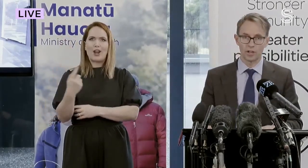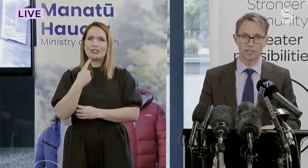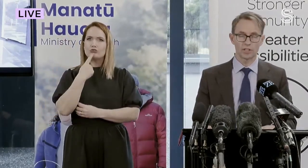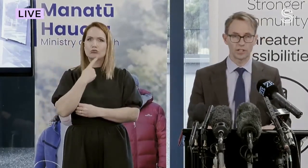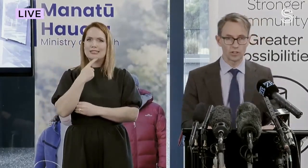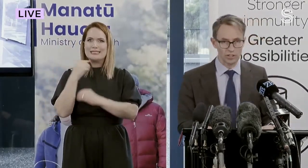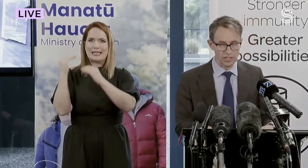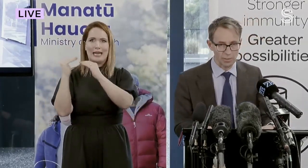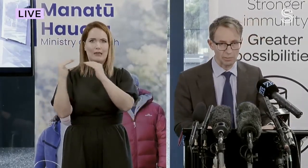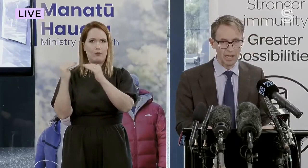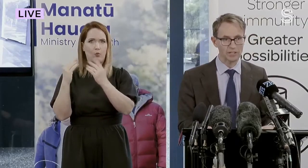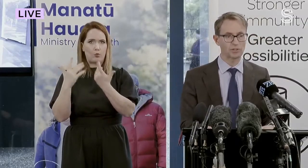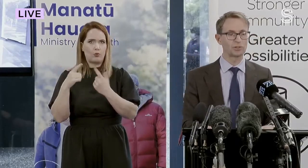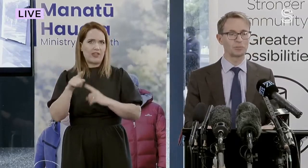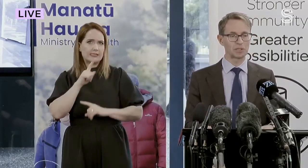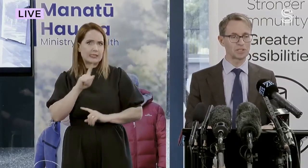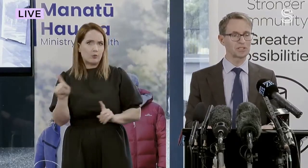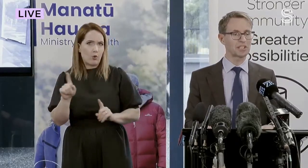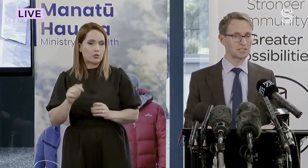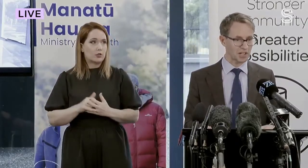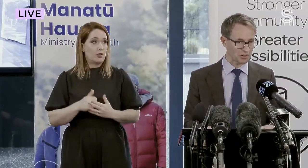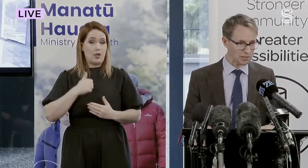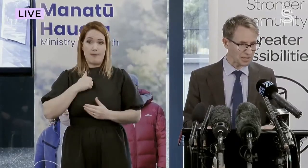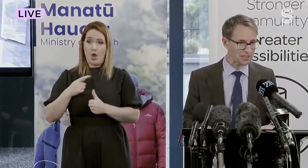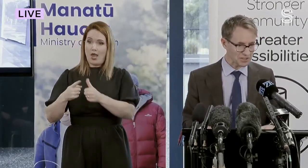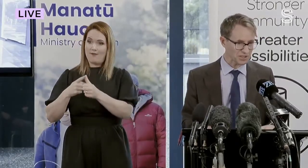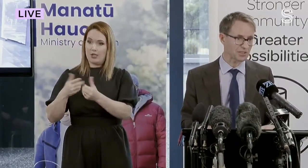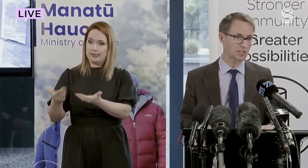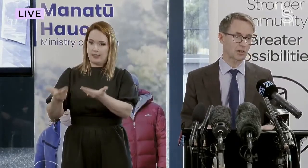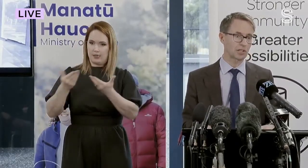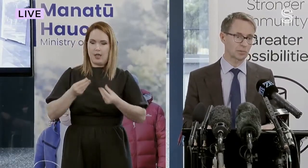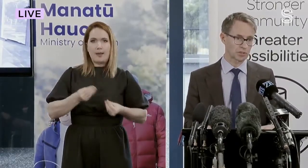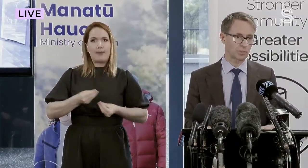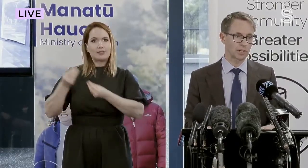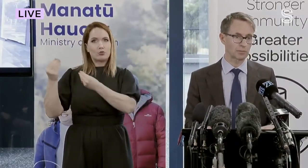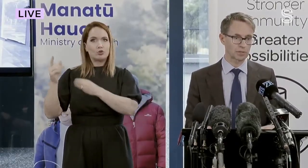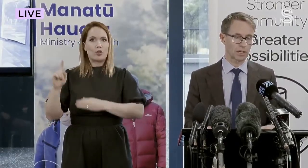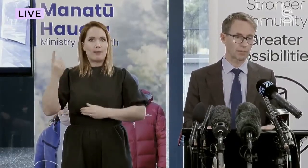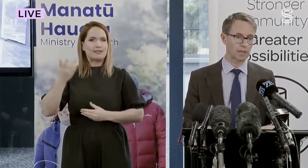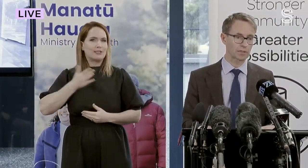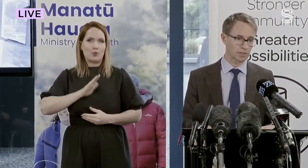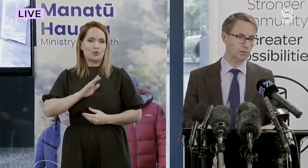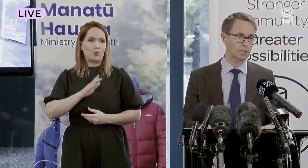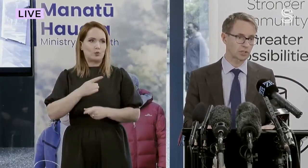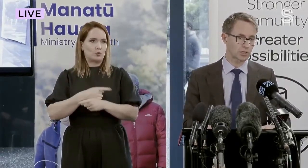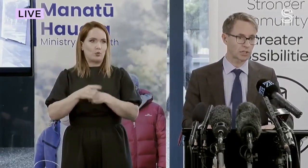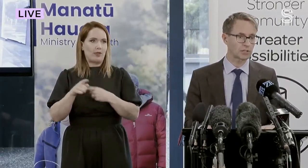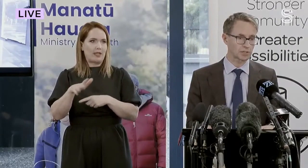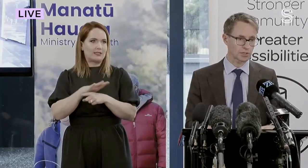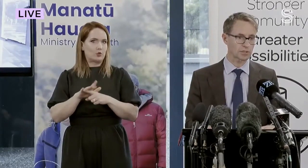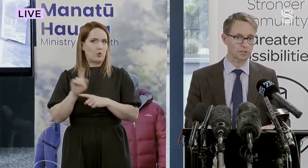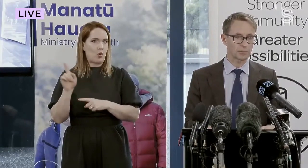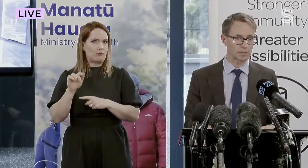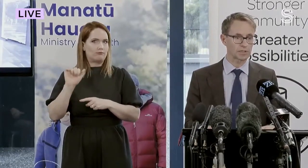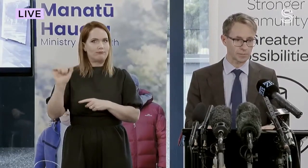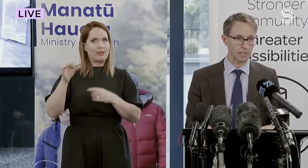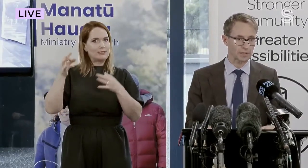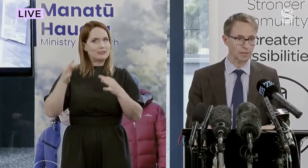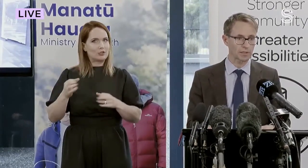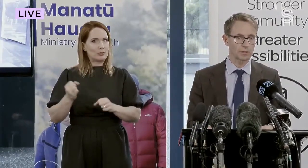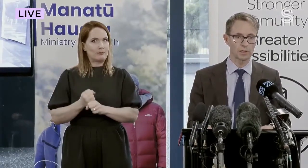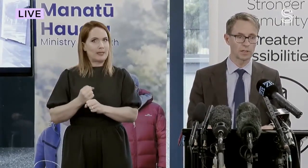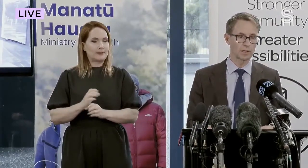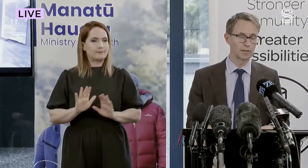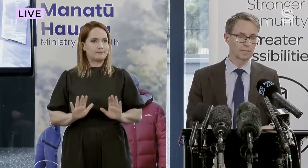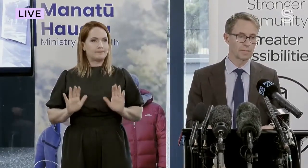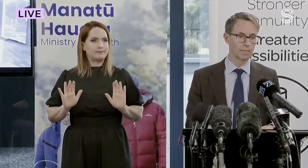The advice I got has been passed through to ministers and is currently being considered, so I don't want to preempt that consideration in any decisions that ministers make.